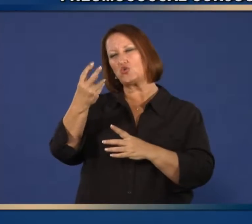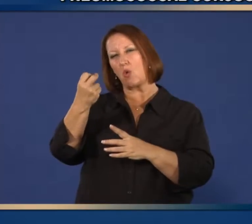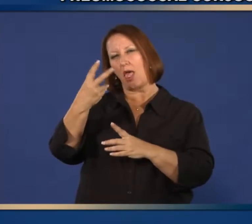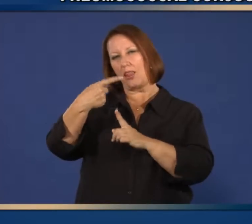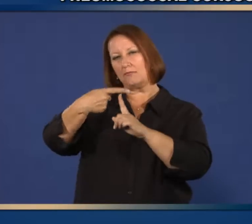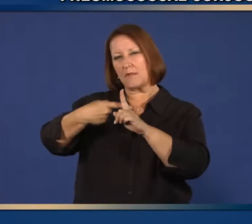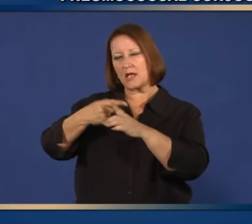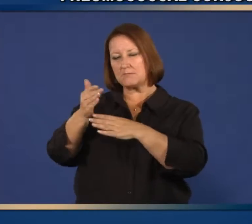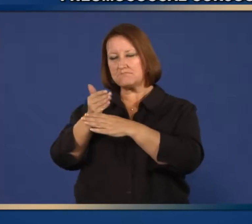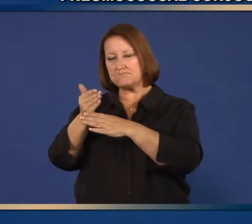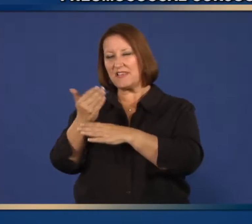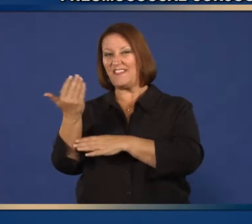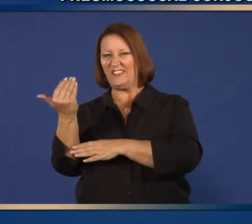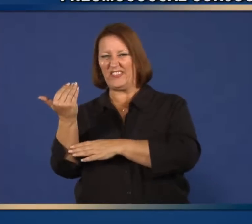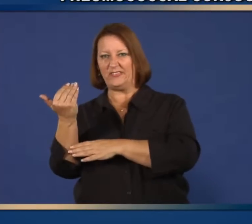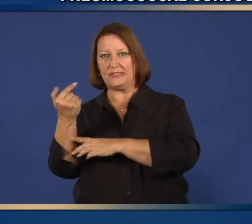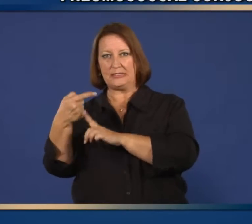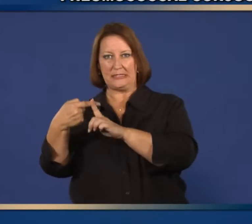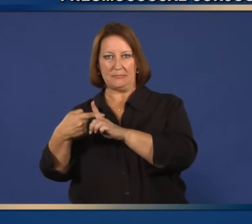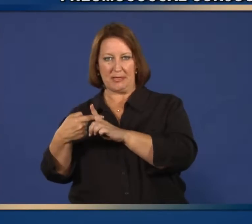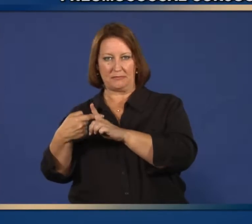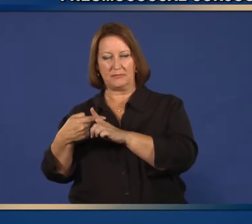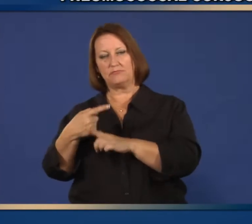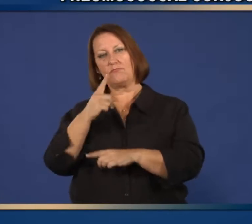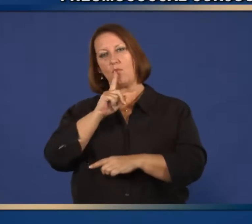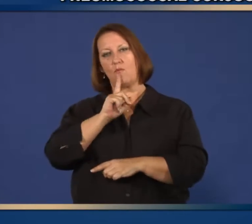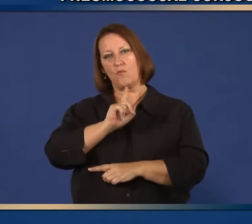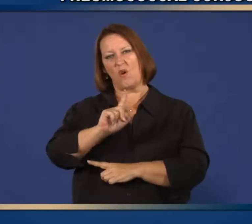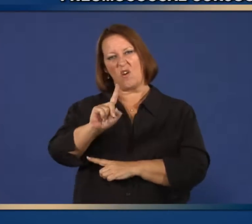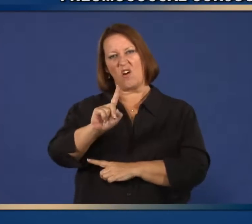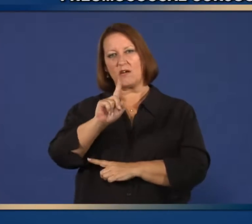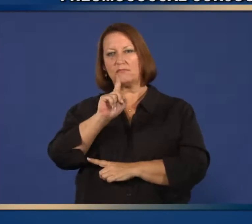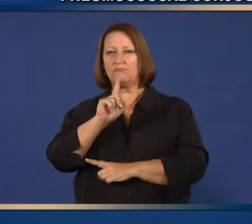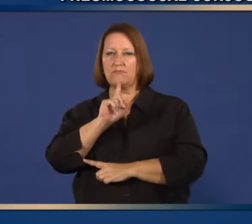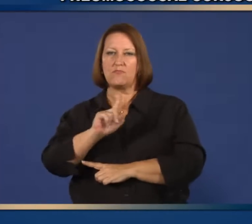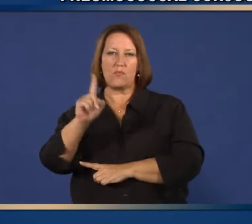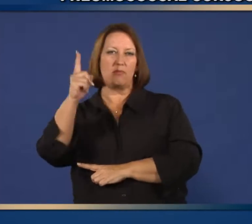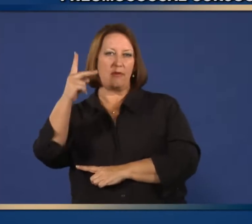and 12 through 15 months.